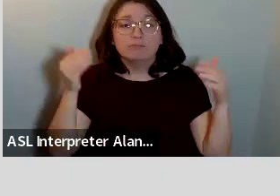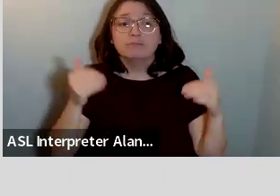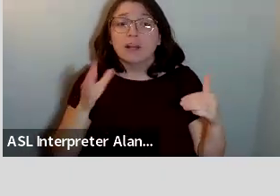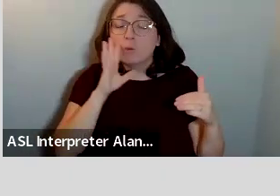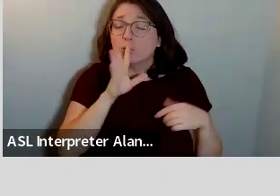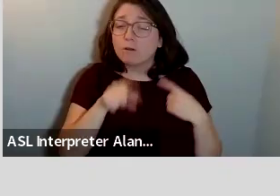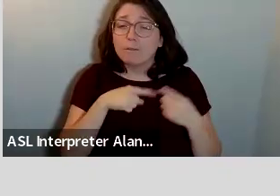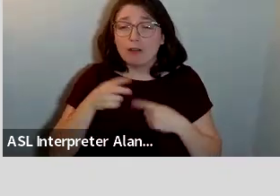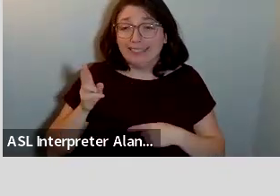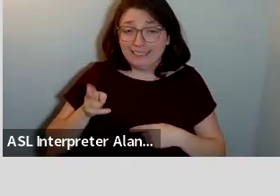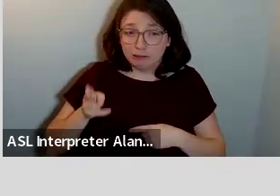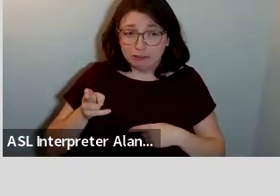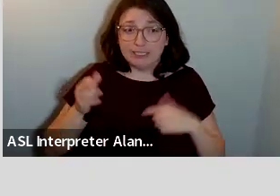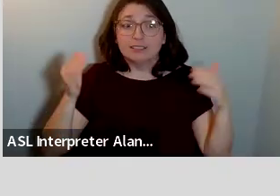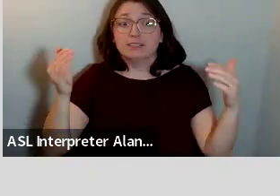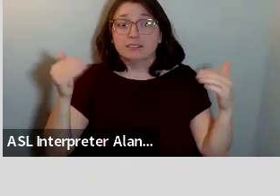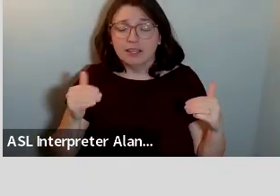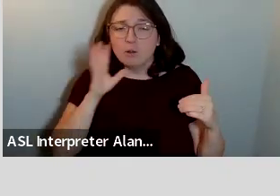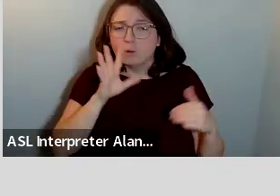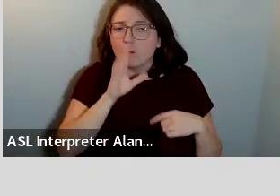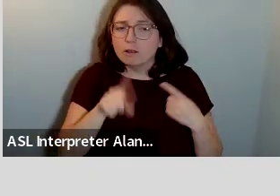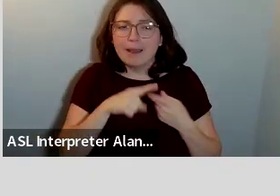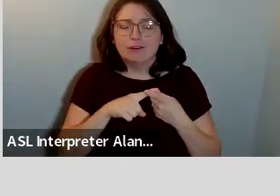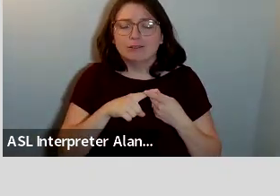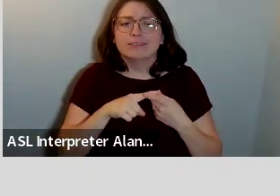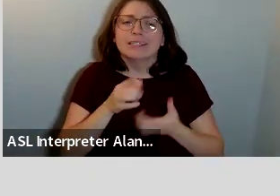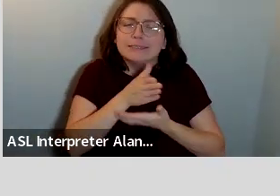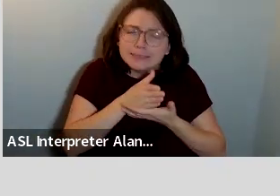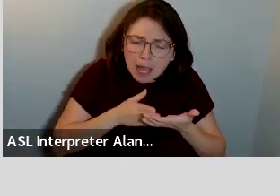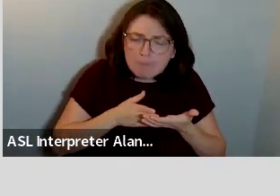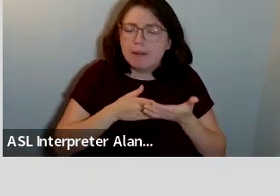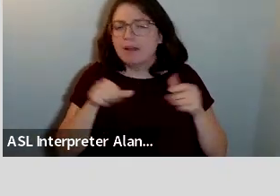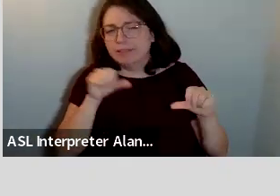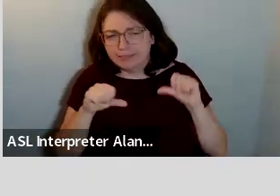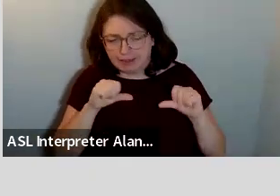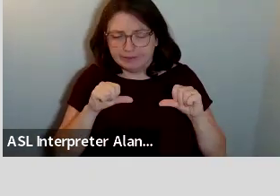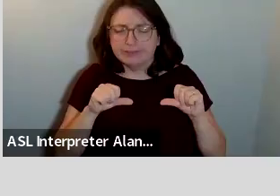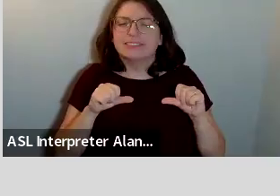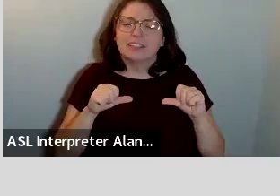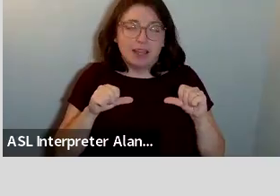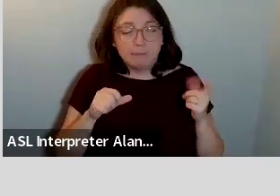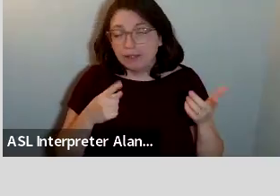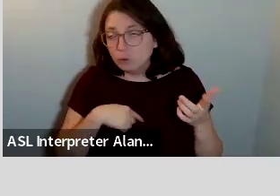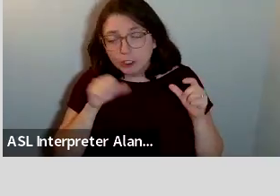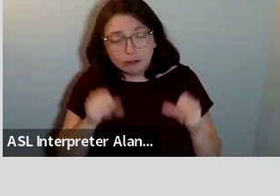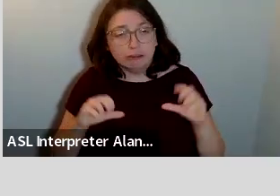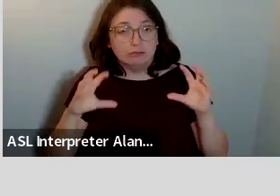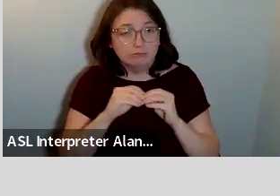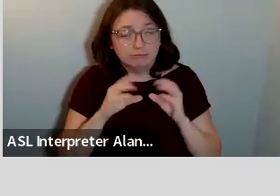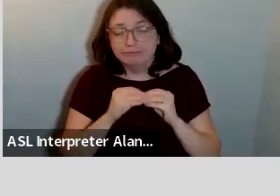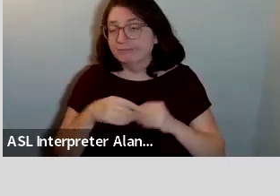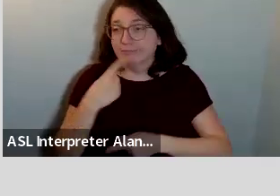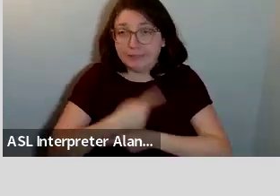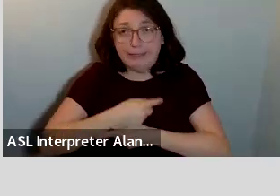history and a whirlwind tour of some of the psychedelic science. We could spend hours or days. There are whole symposia devoted to both of these